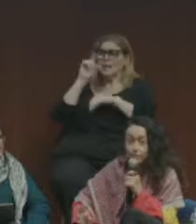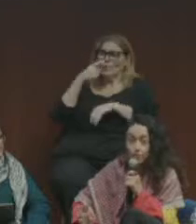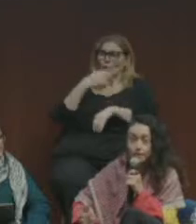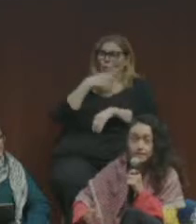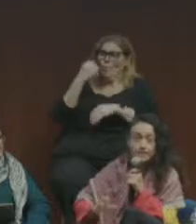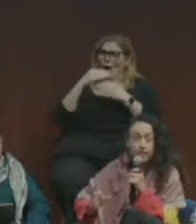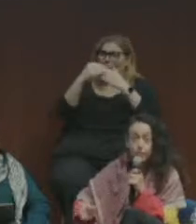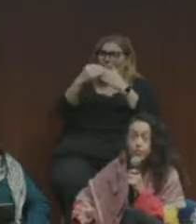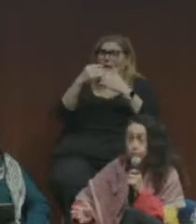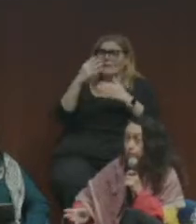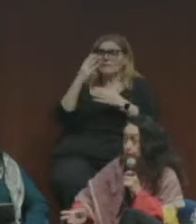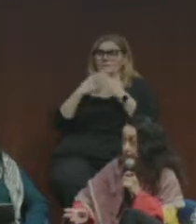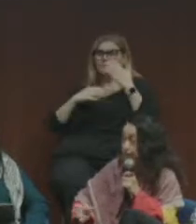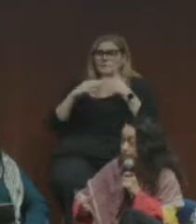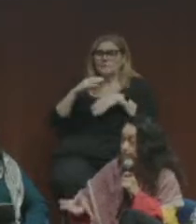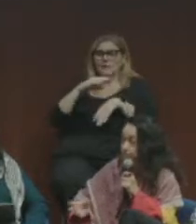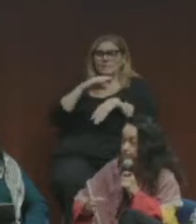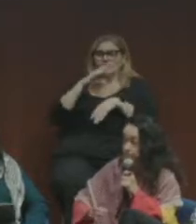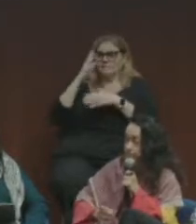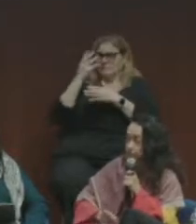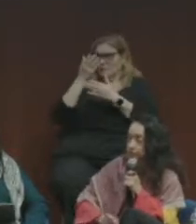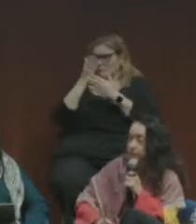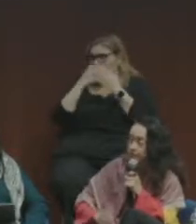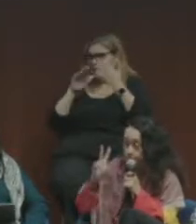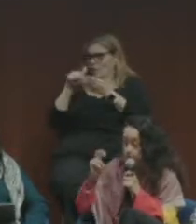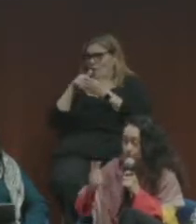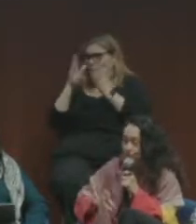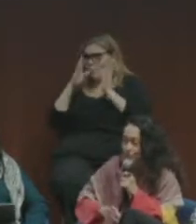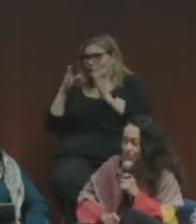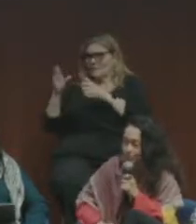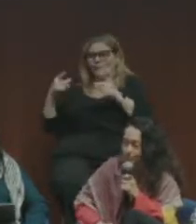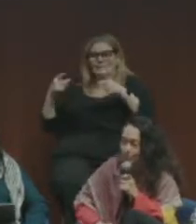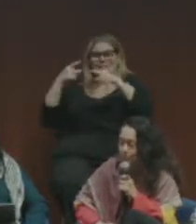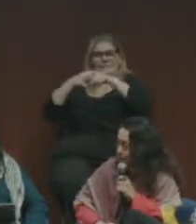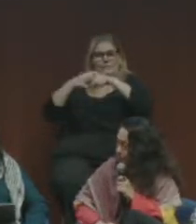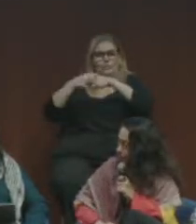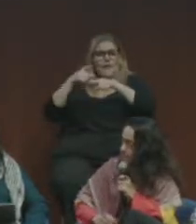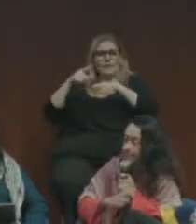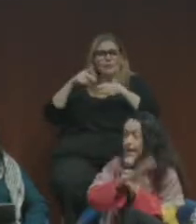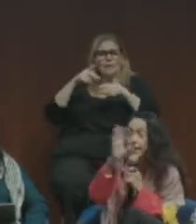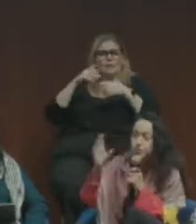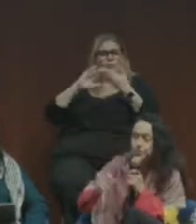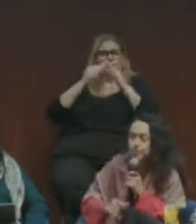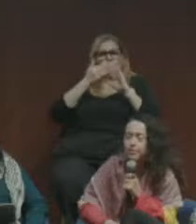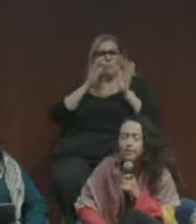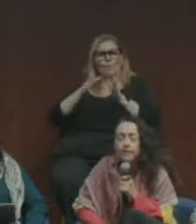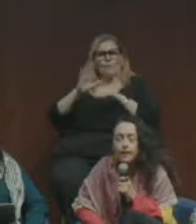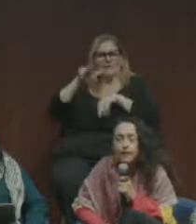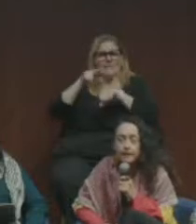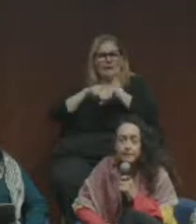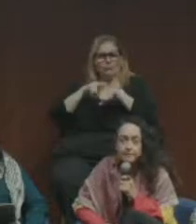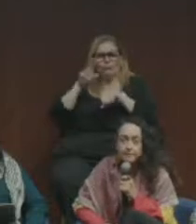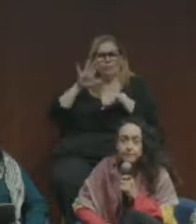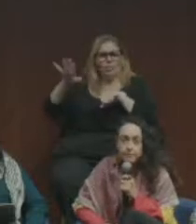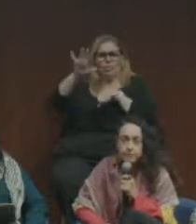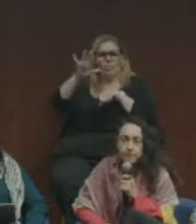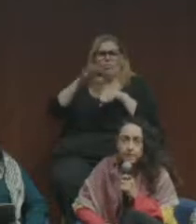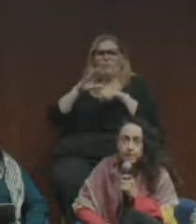white-led, including Center for Third World Organizing, which was, you know, an intersectional community organizing national